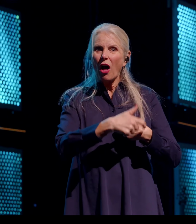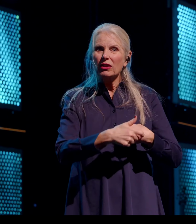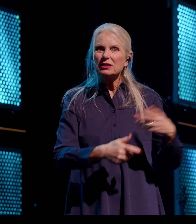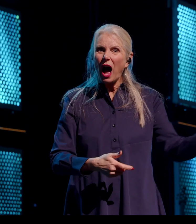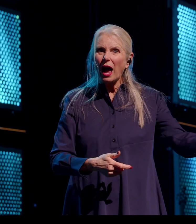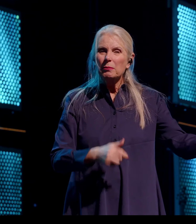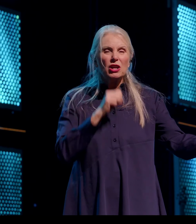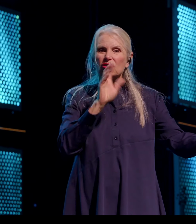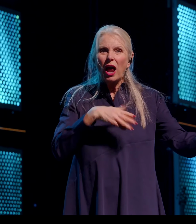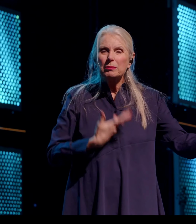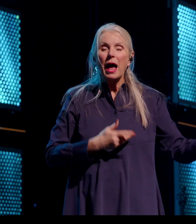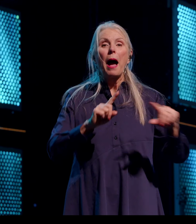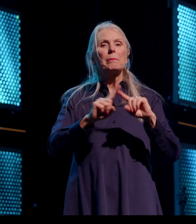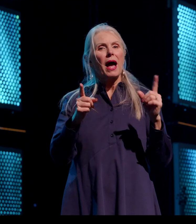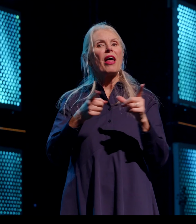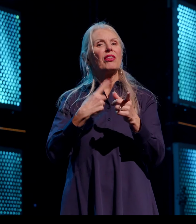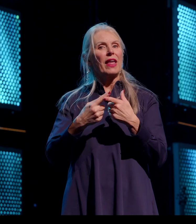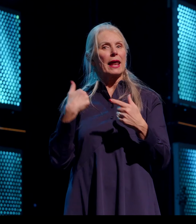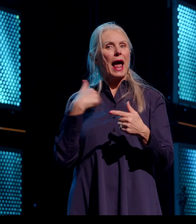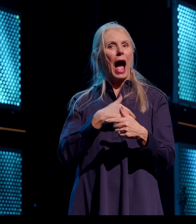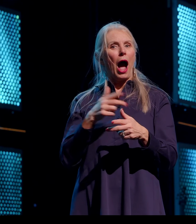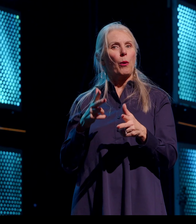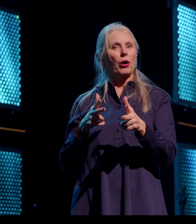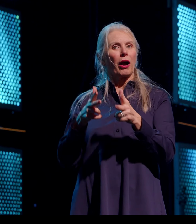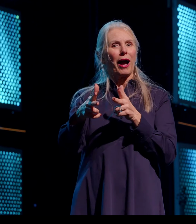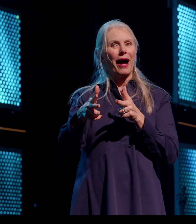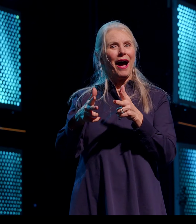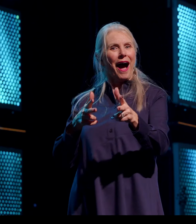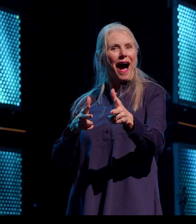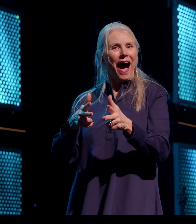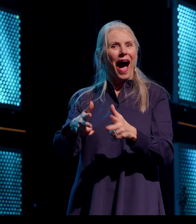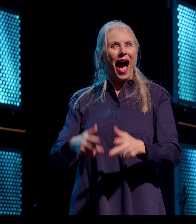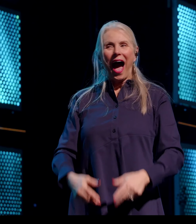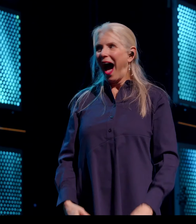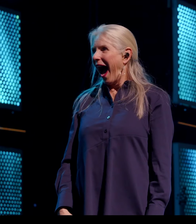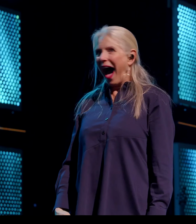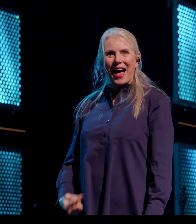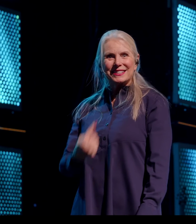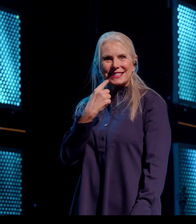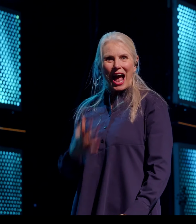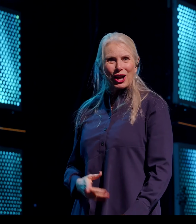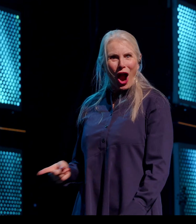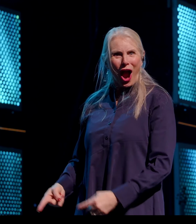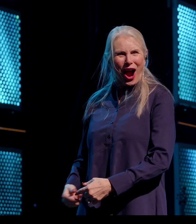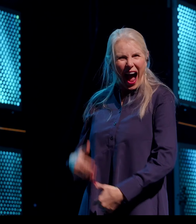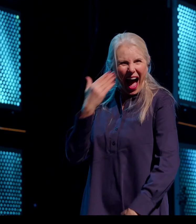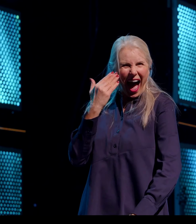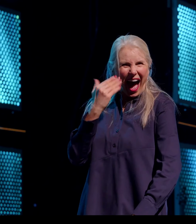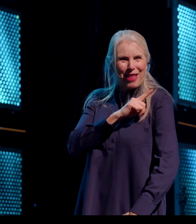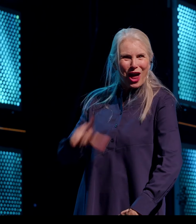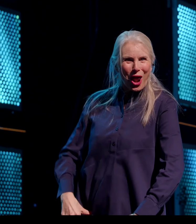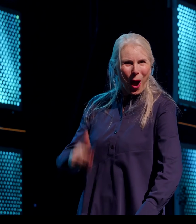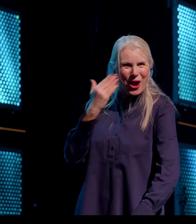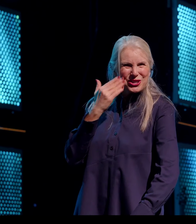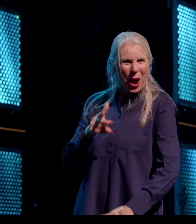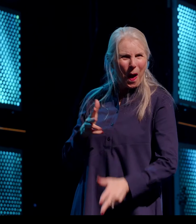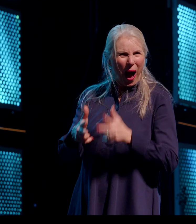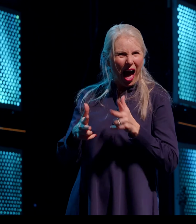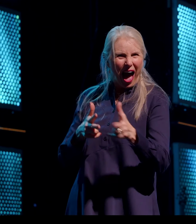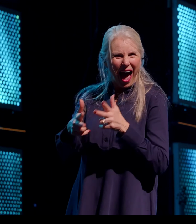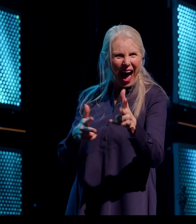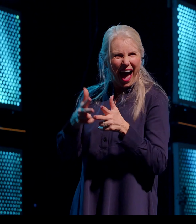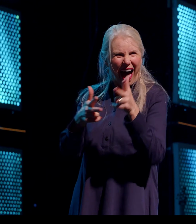And then all of a sudden, our lane starts going quicker. I'm like, sucker. Yeah. The Lord knew. No, that's not the point of the